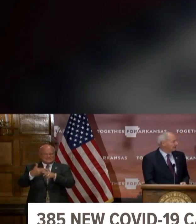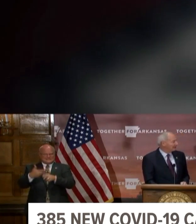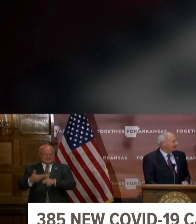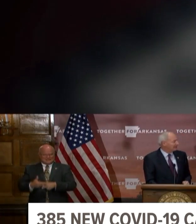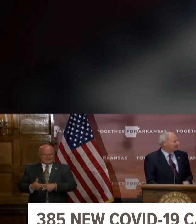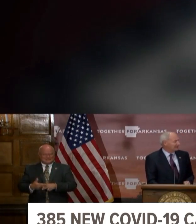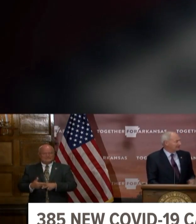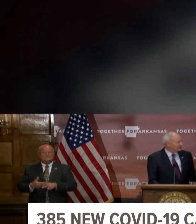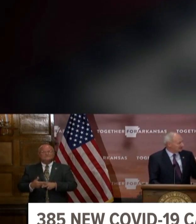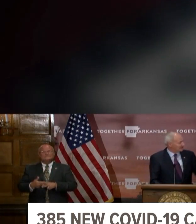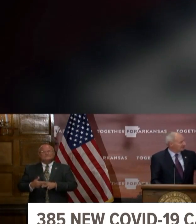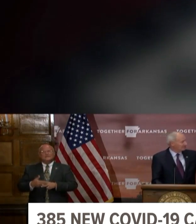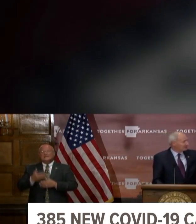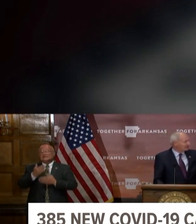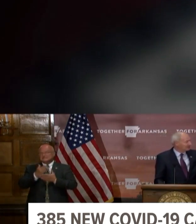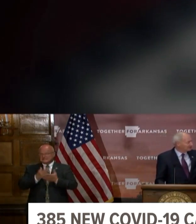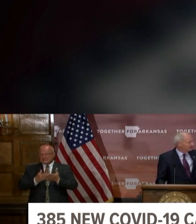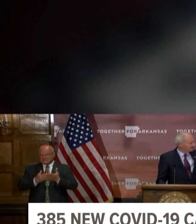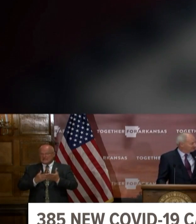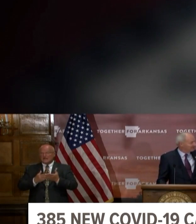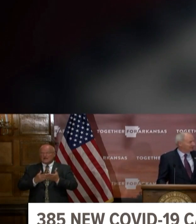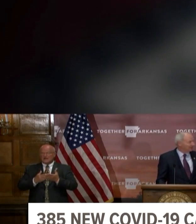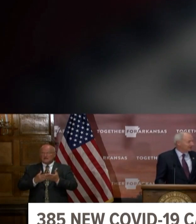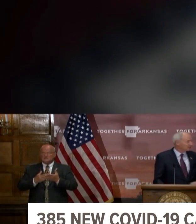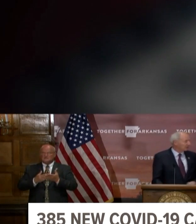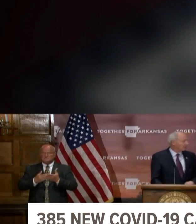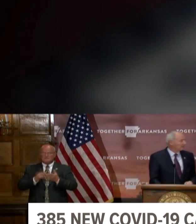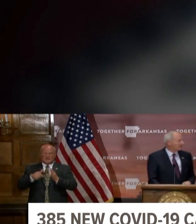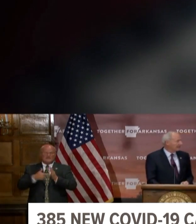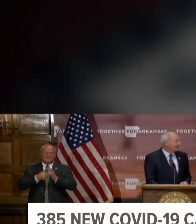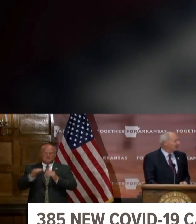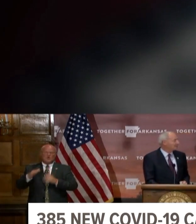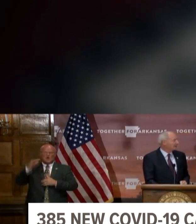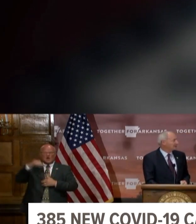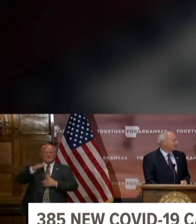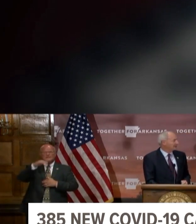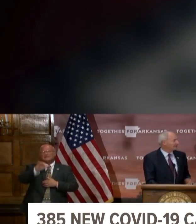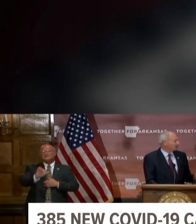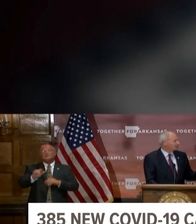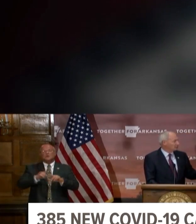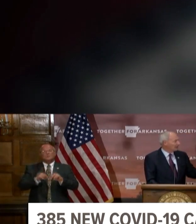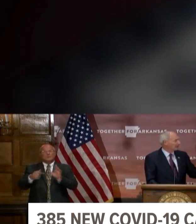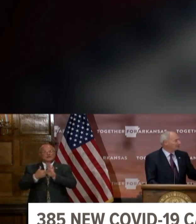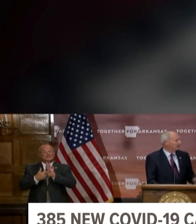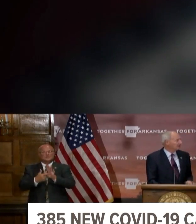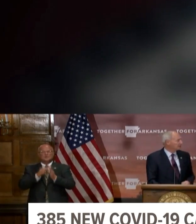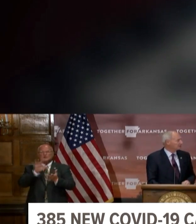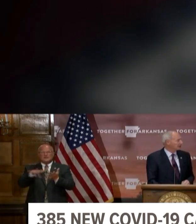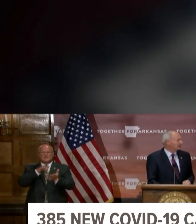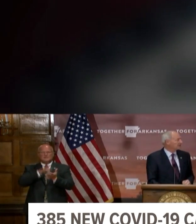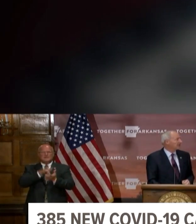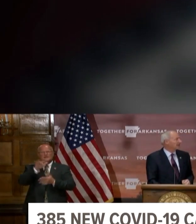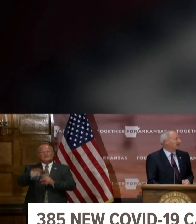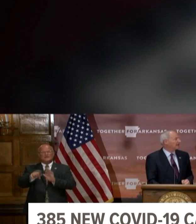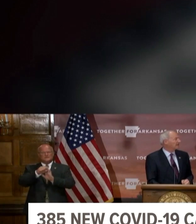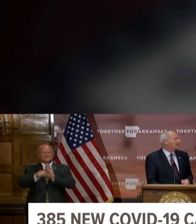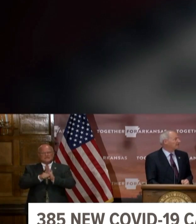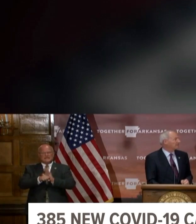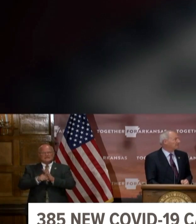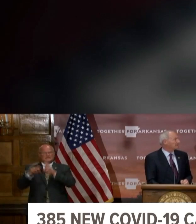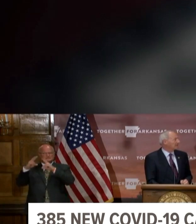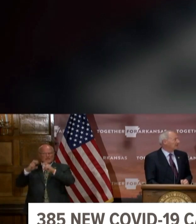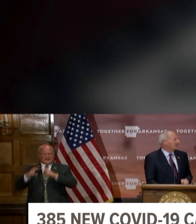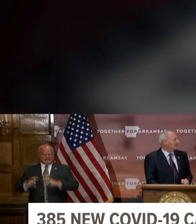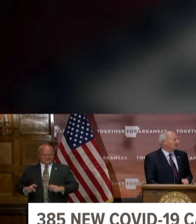mentioned. Some are, and this will go up and down, but it shows we're right in the middle of those states that are